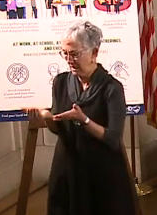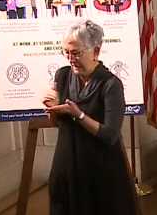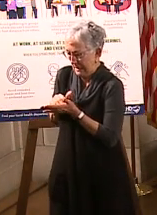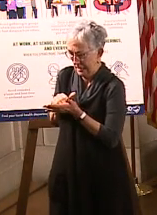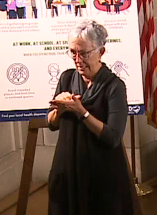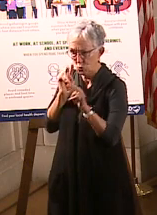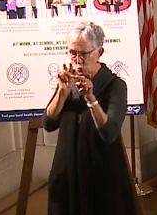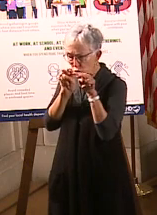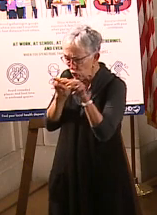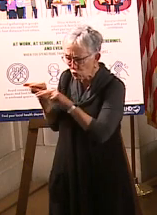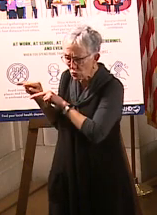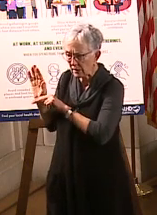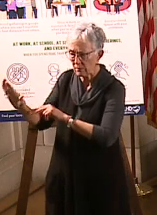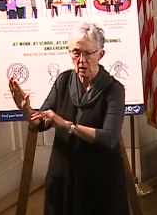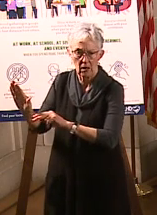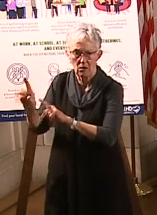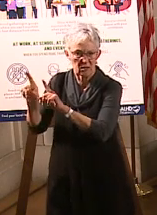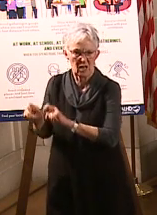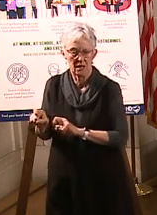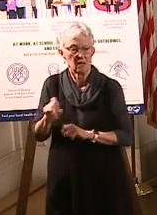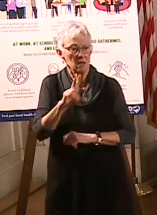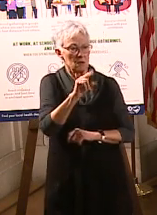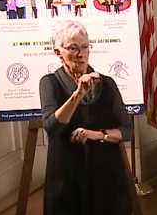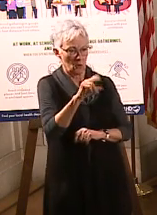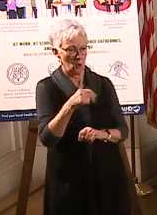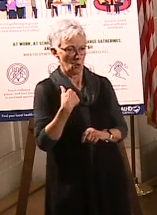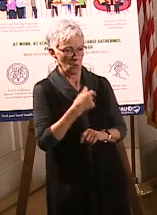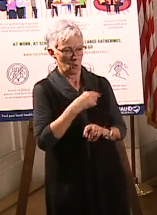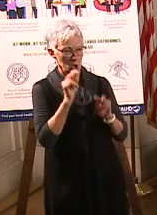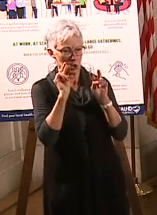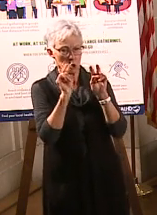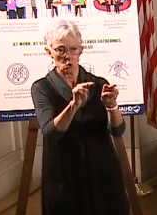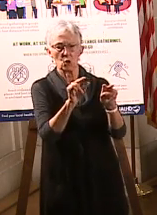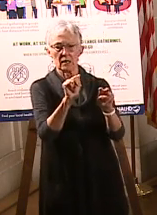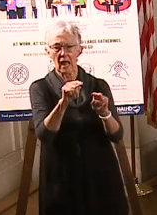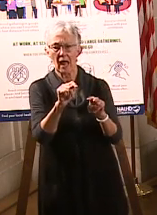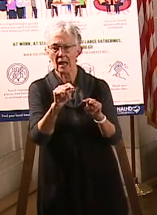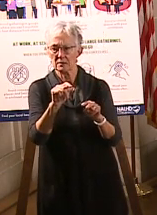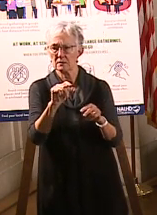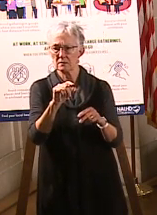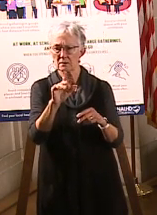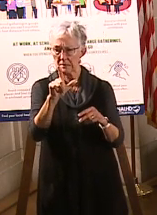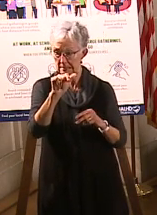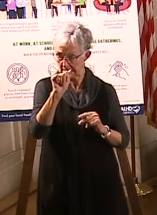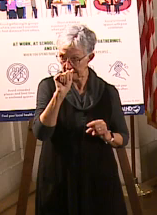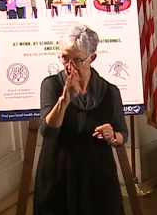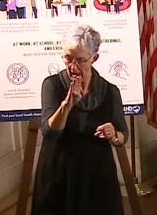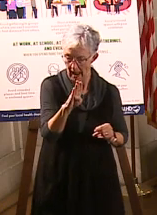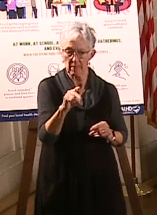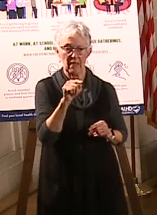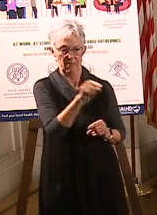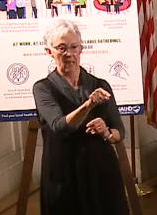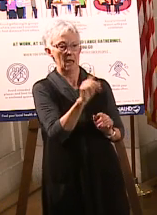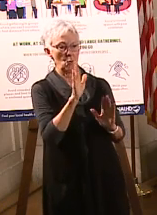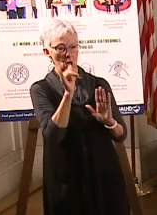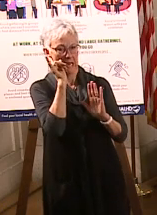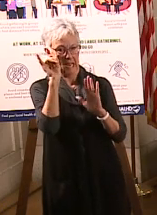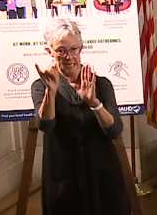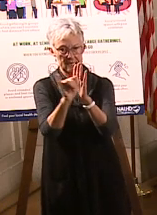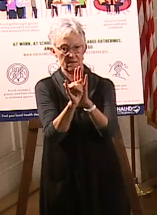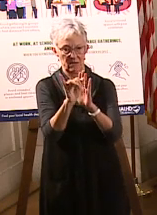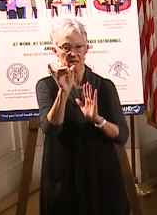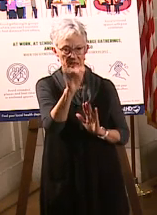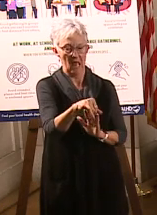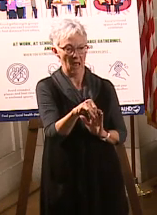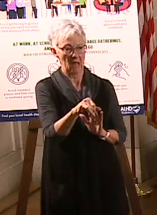also working with commercial labs that if they see this S gene drop and suspect that then that is the B117